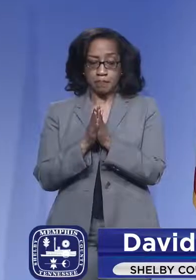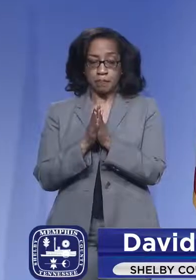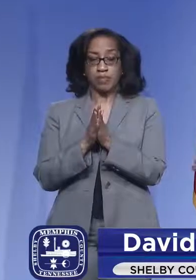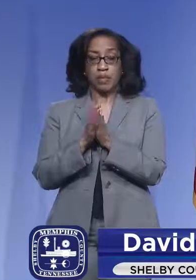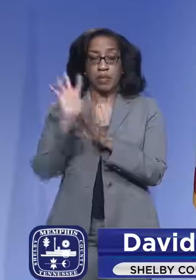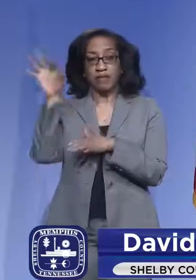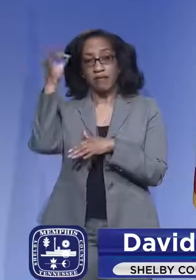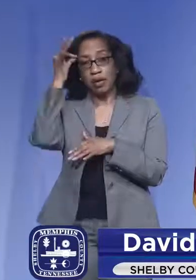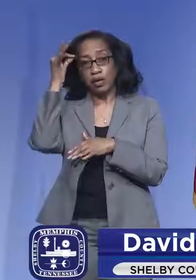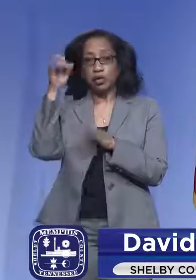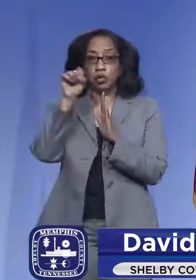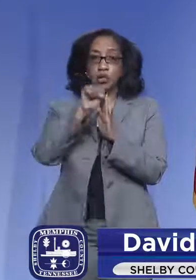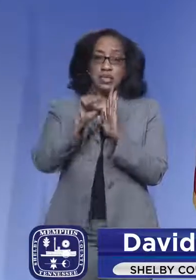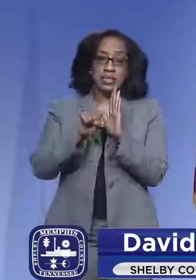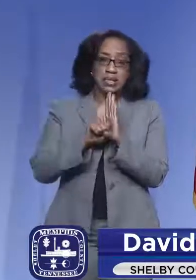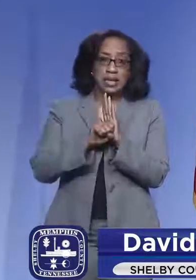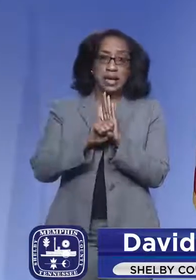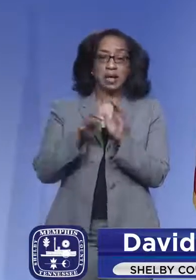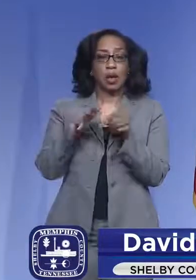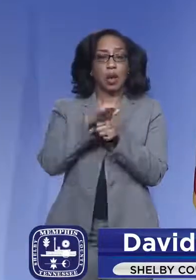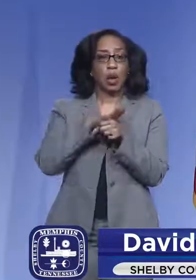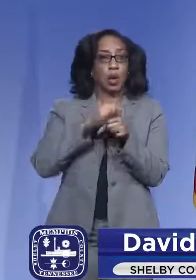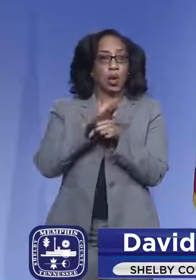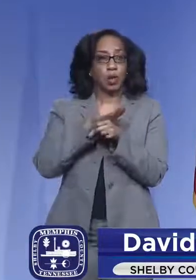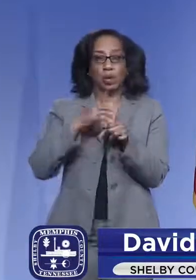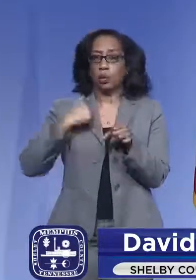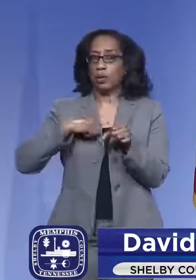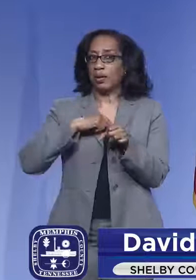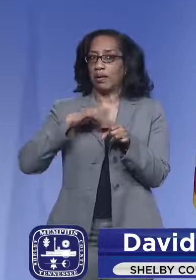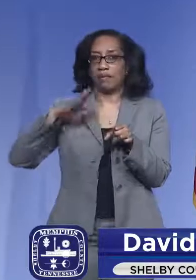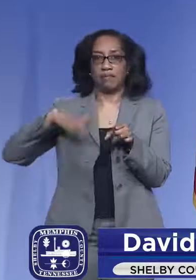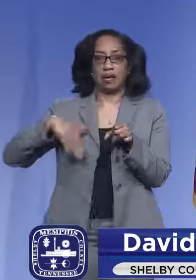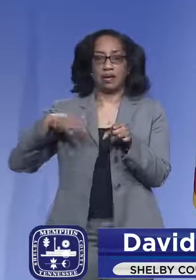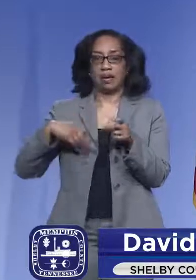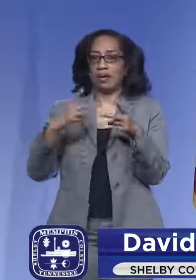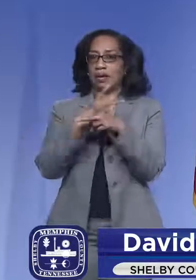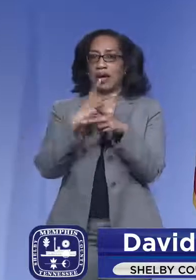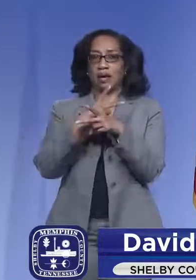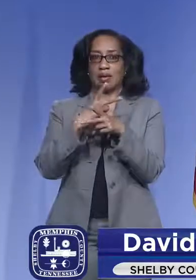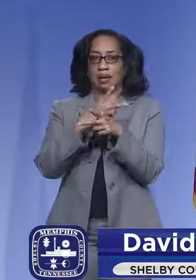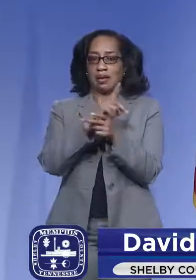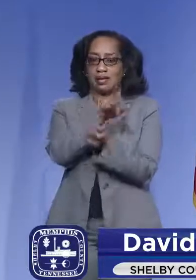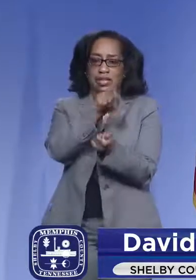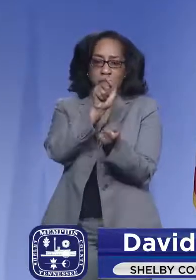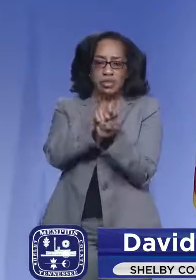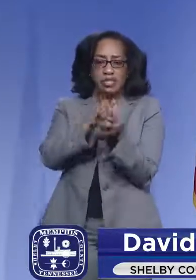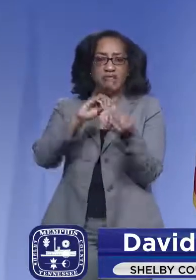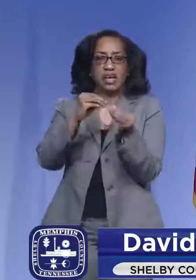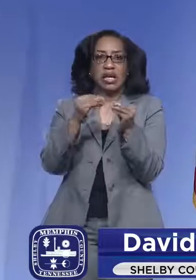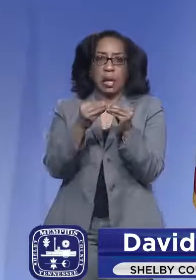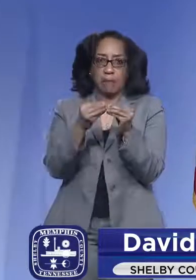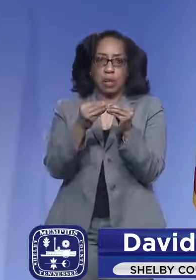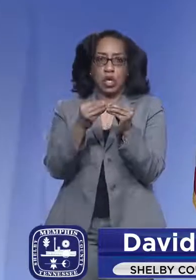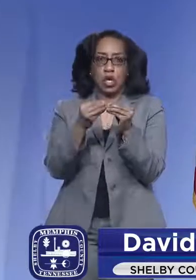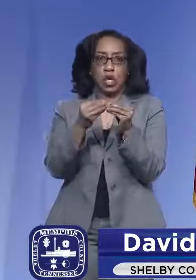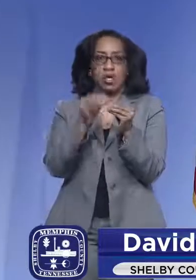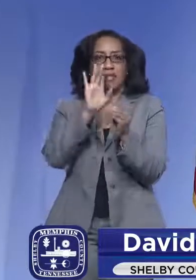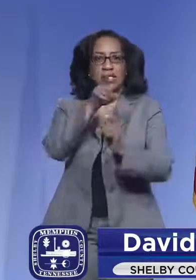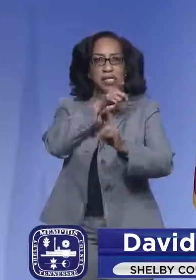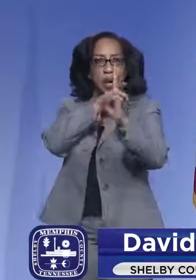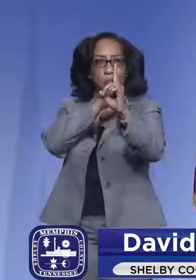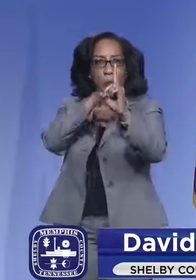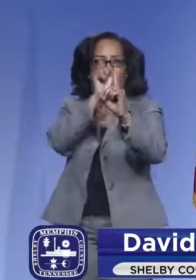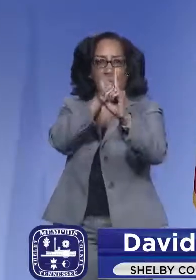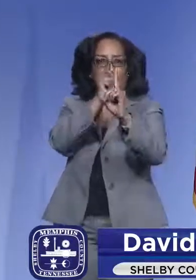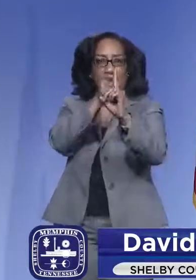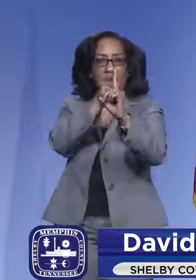level, state level, local level, nobody has calculated a number and said, okay, when we get to that number, we can just toss out this,